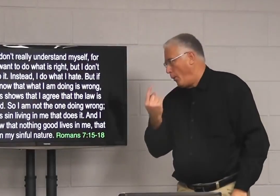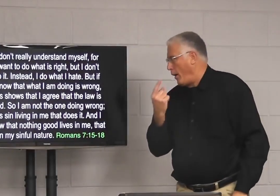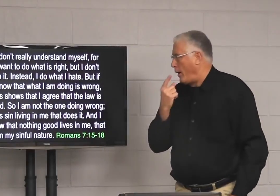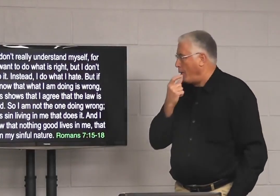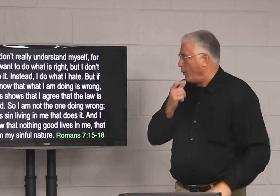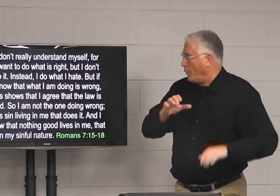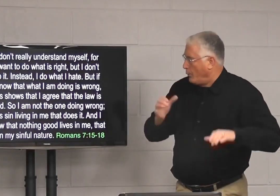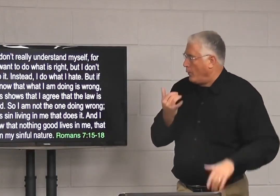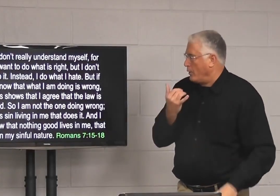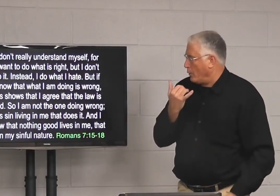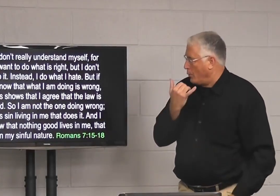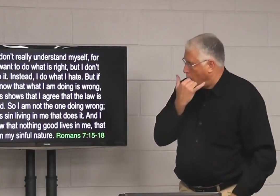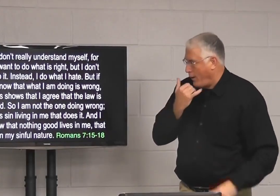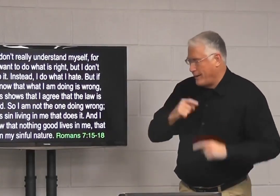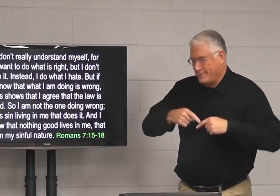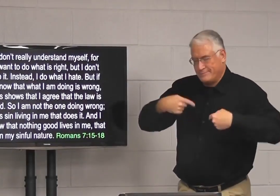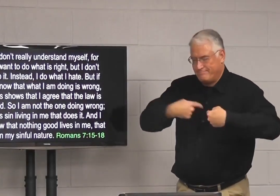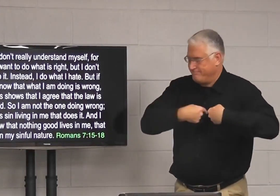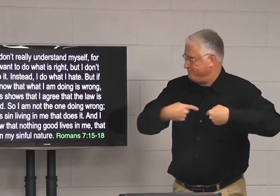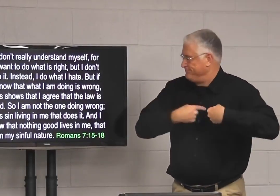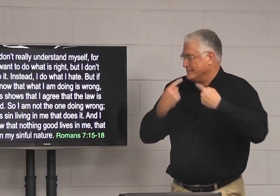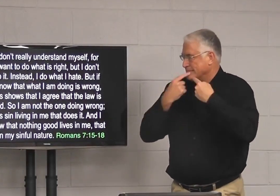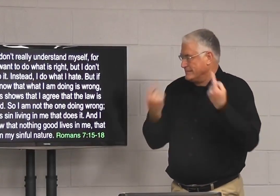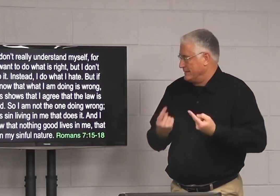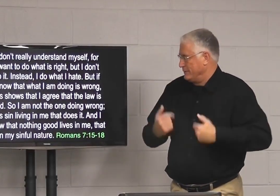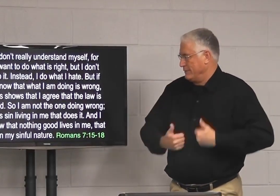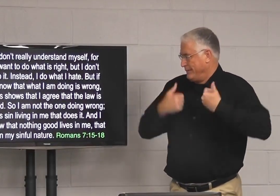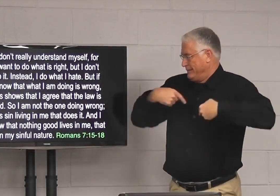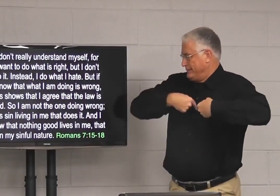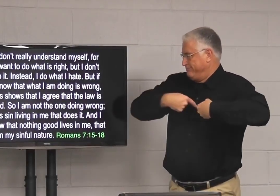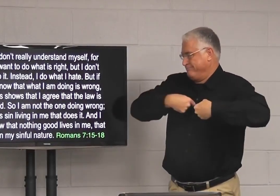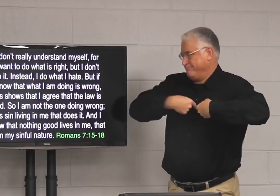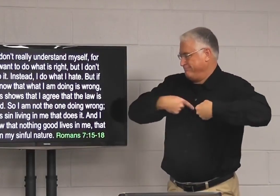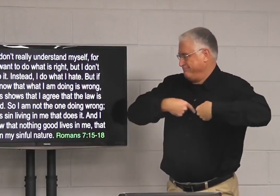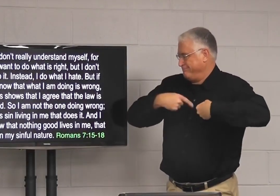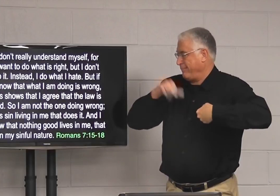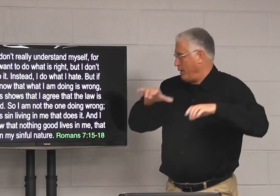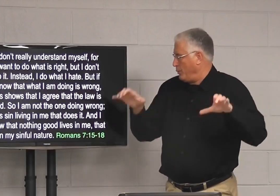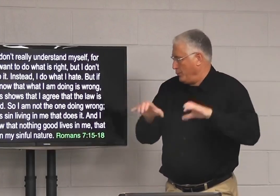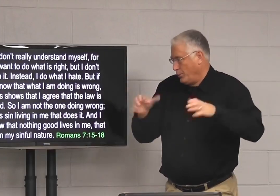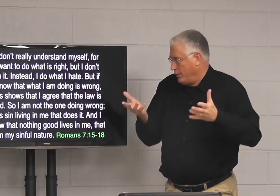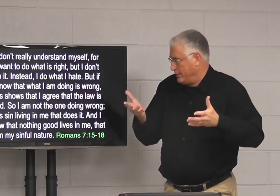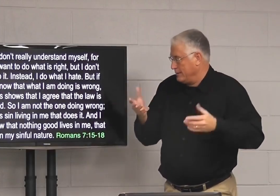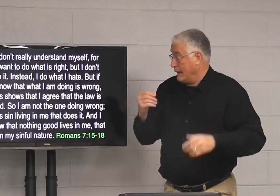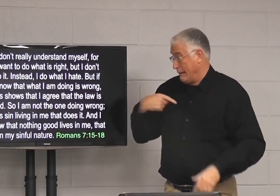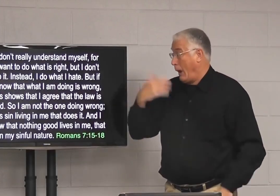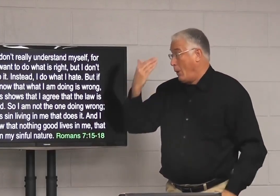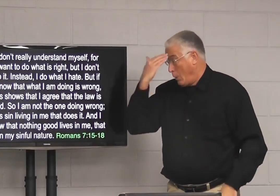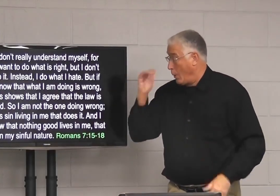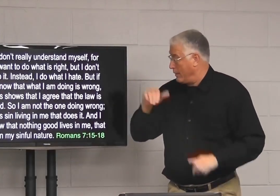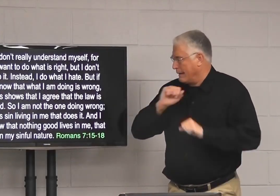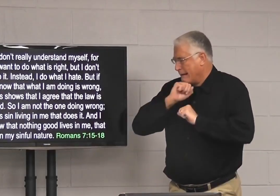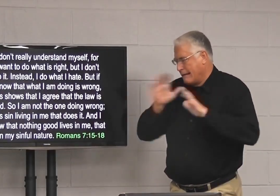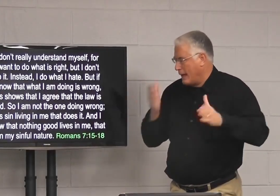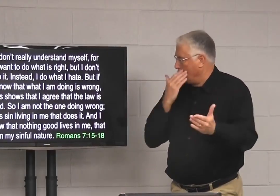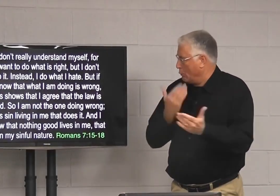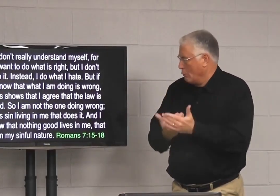So I am not the one doing wrong. It is the sin living in me that does it. And I know